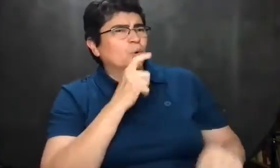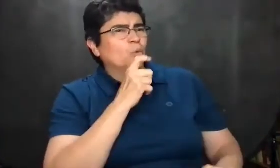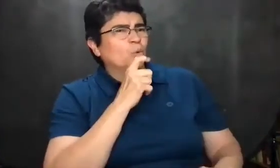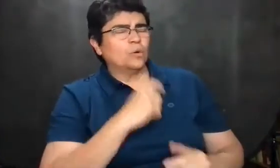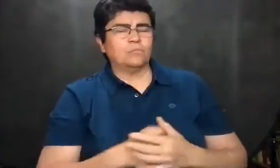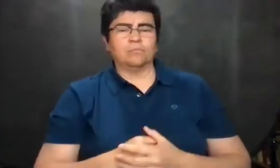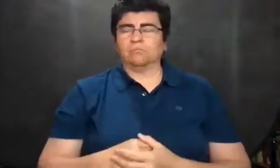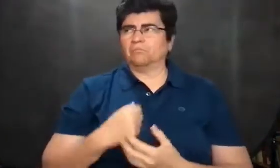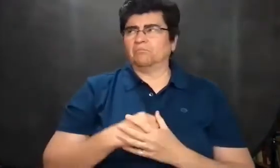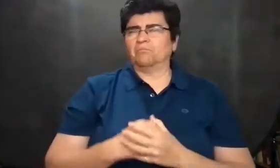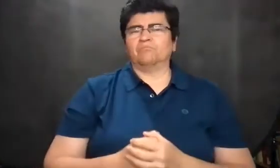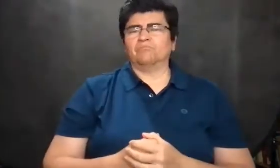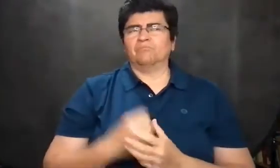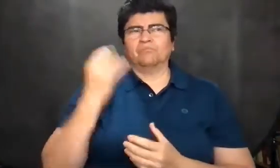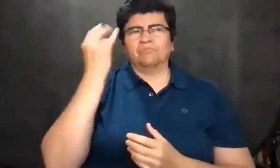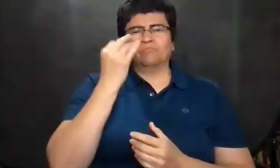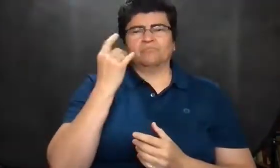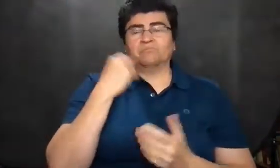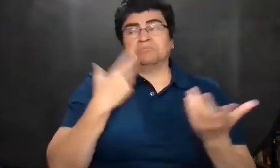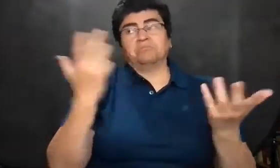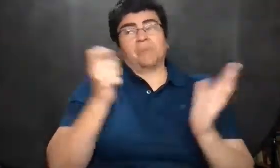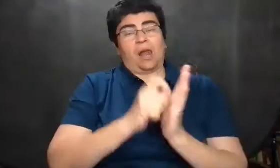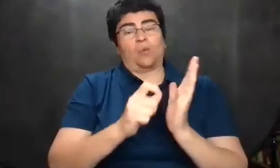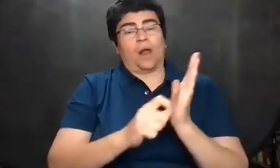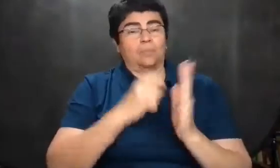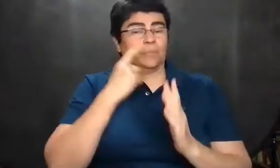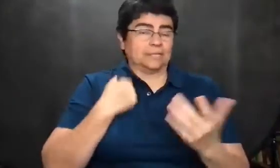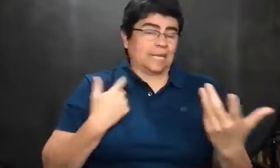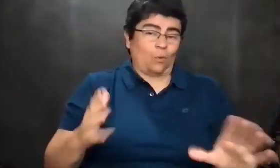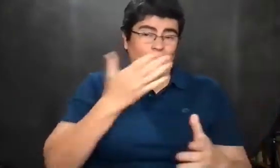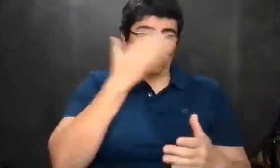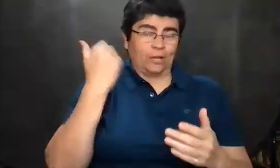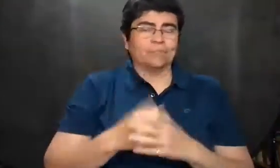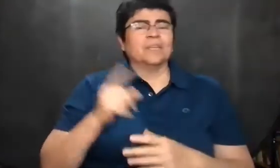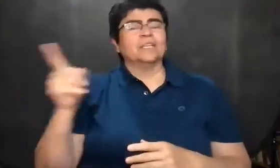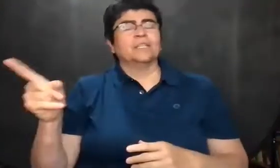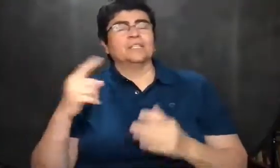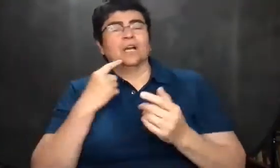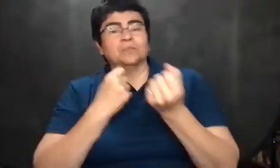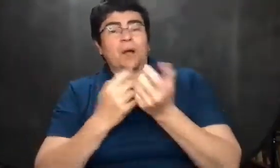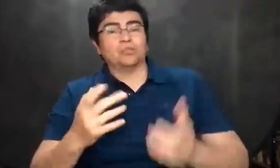And I thought about that for a minute. I wrote it down, because I didn't want to forget it. And she said, and then what would you ask for forgiveness